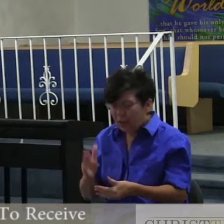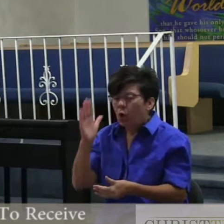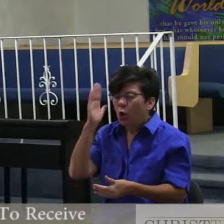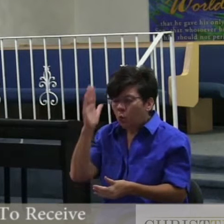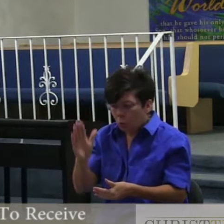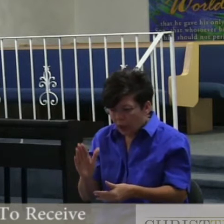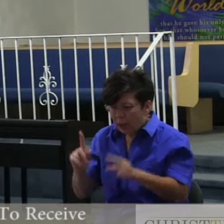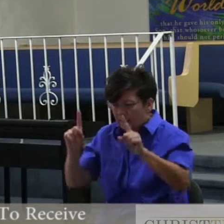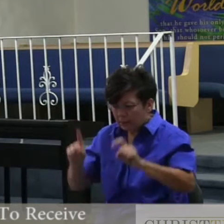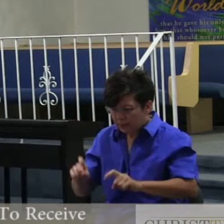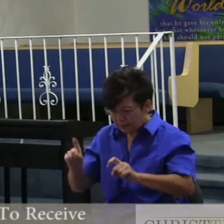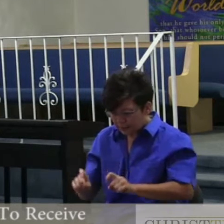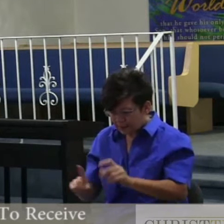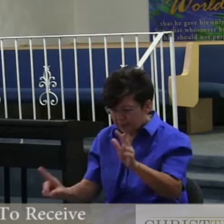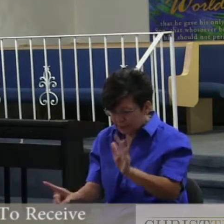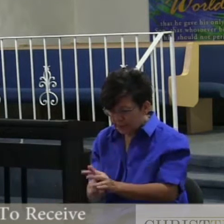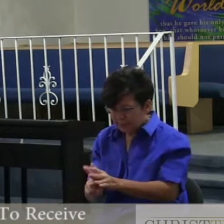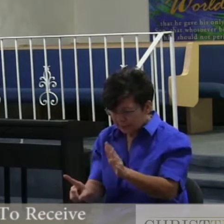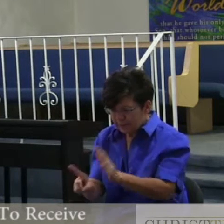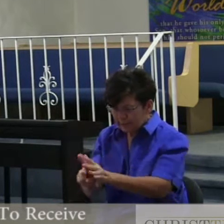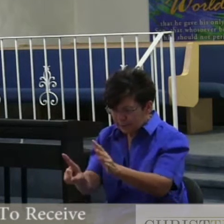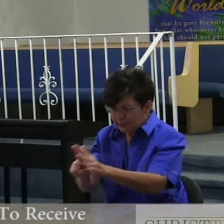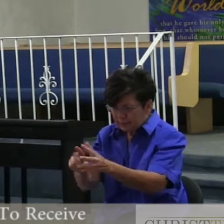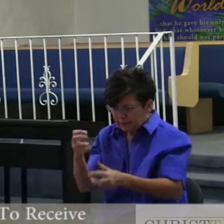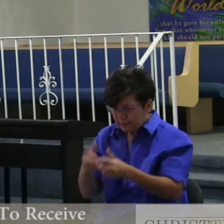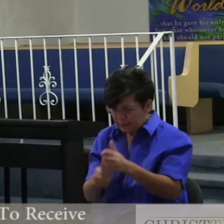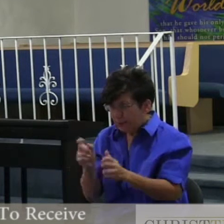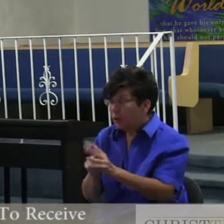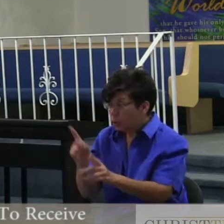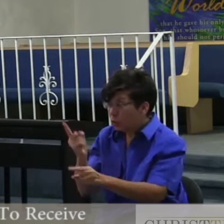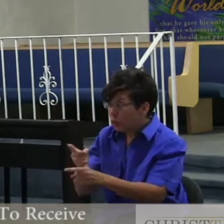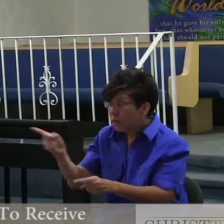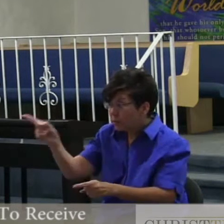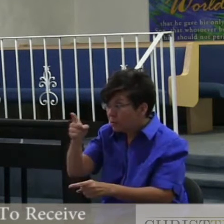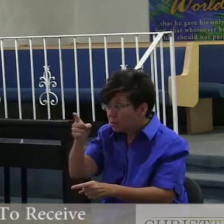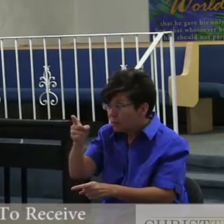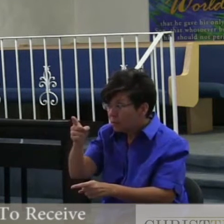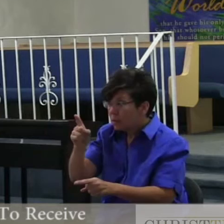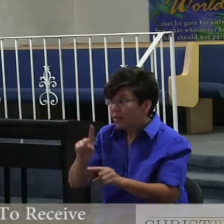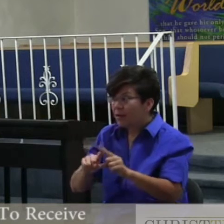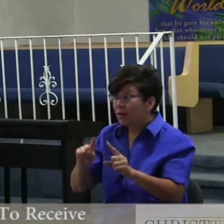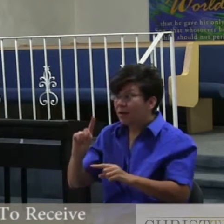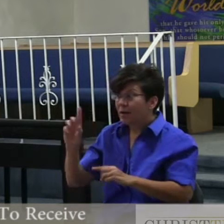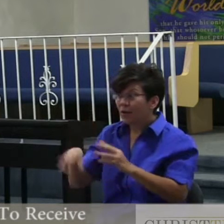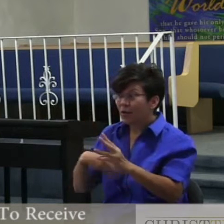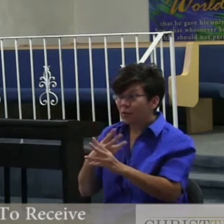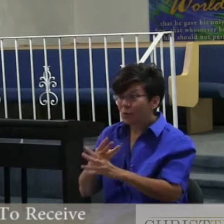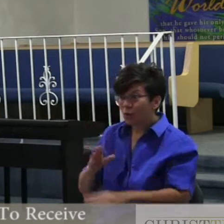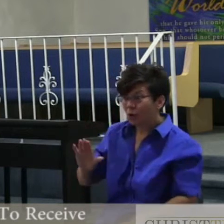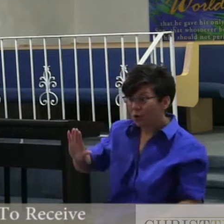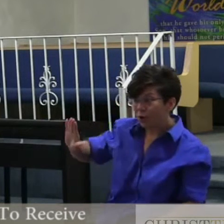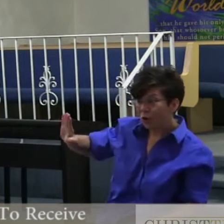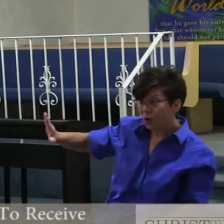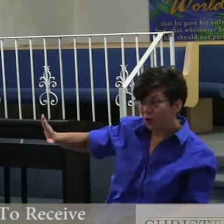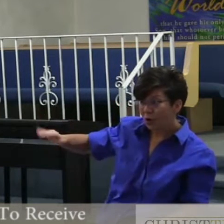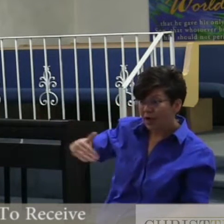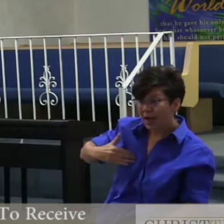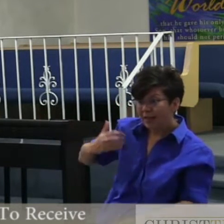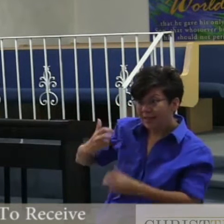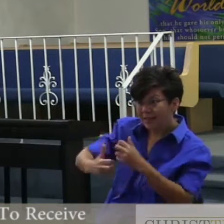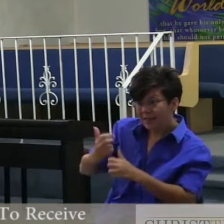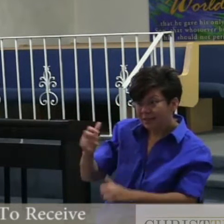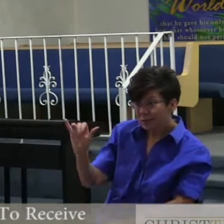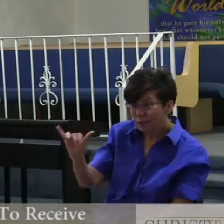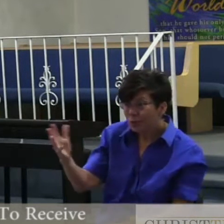tried. We are going to have test to trial, right? But the world have problems too. The